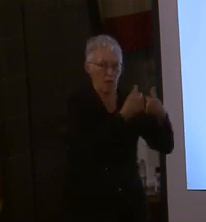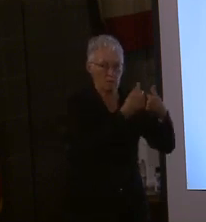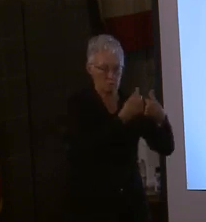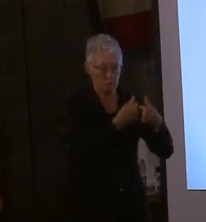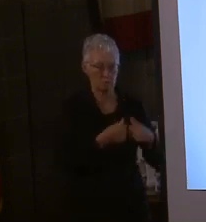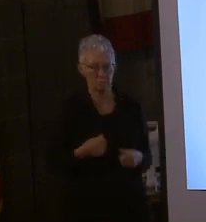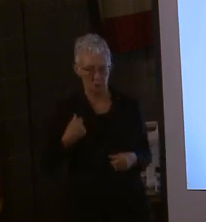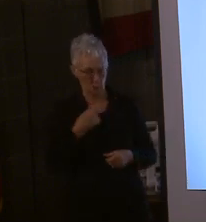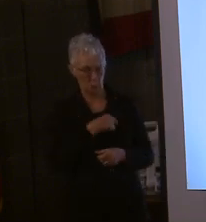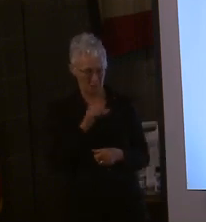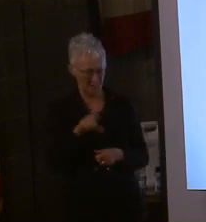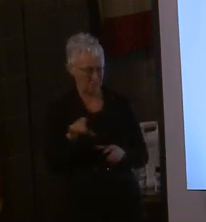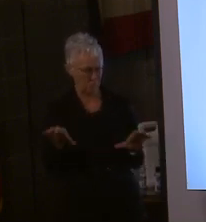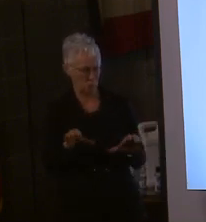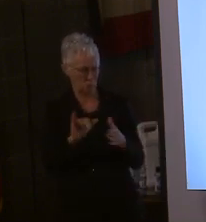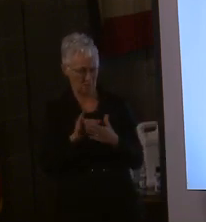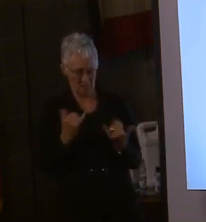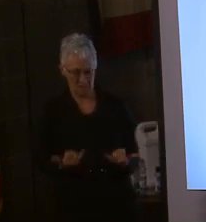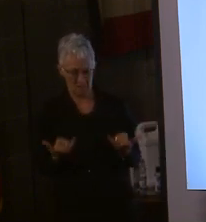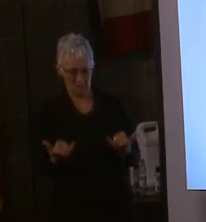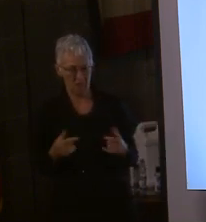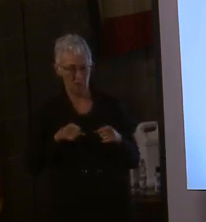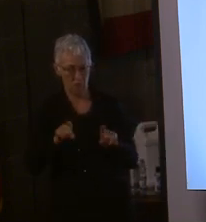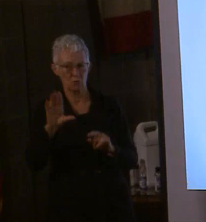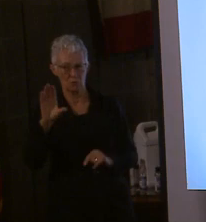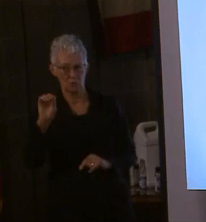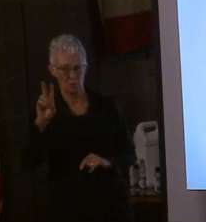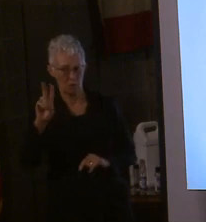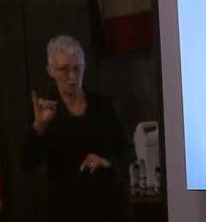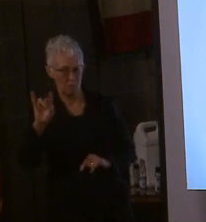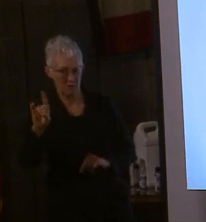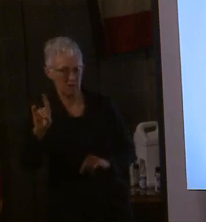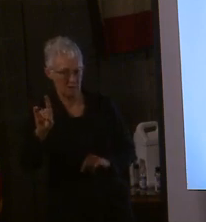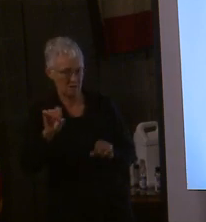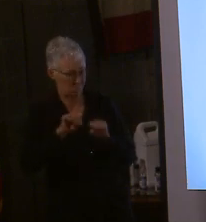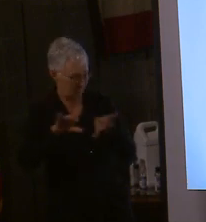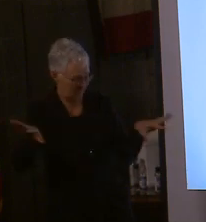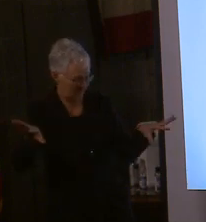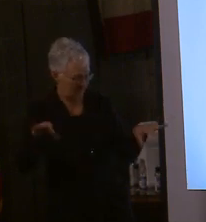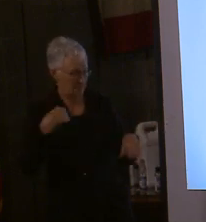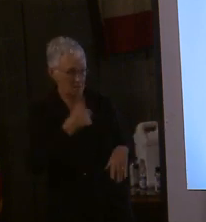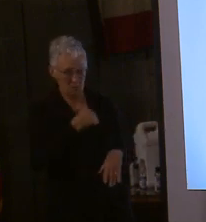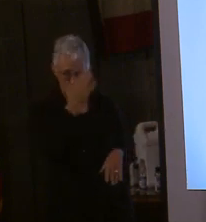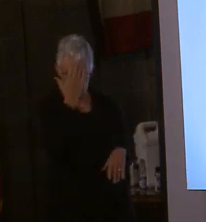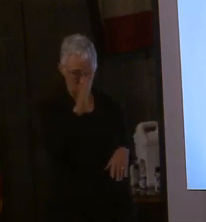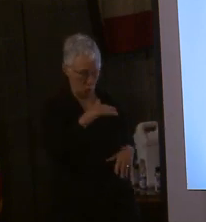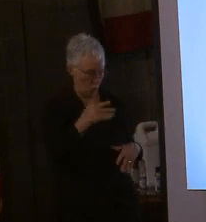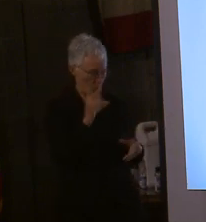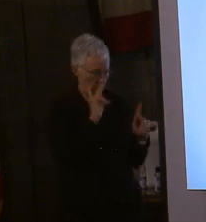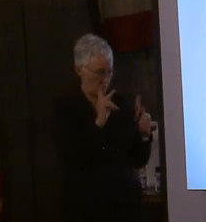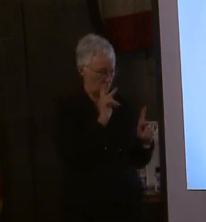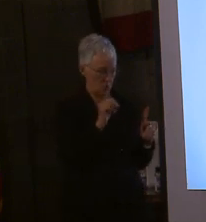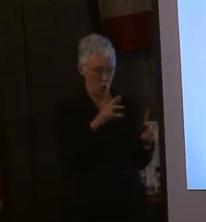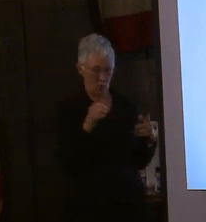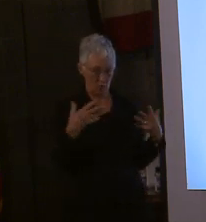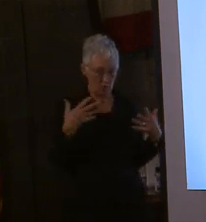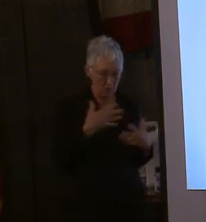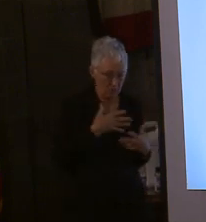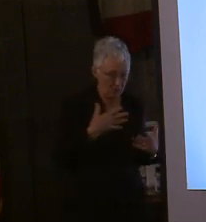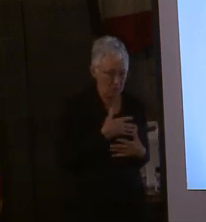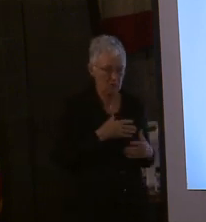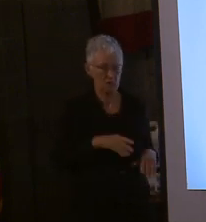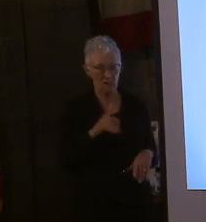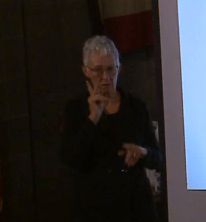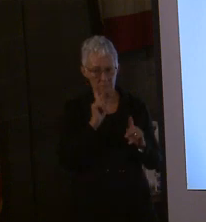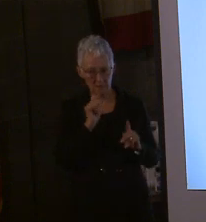know that fear and anxiety have really been